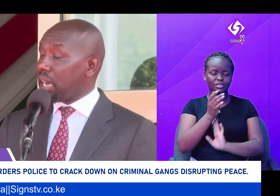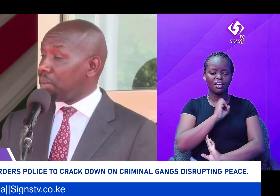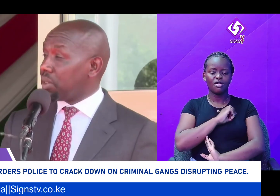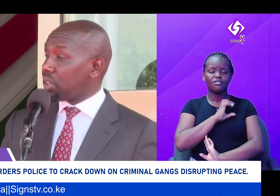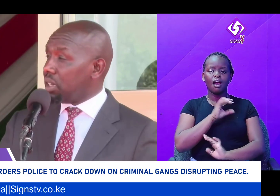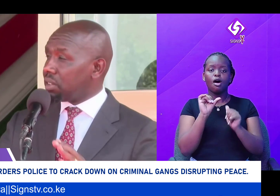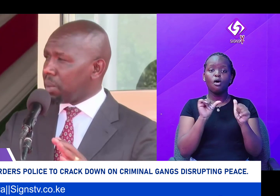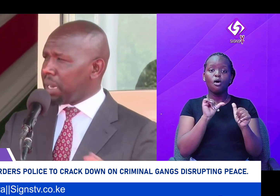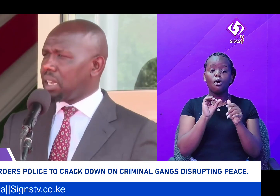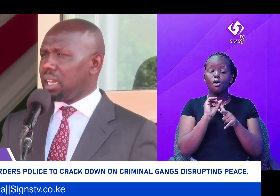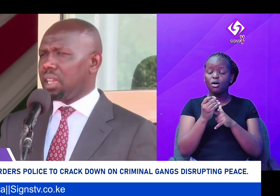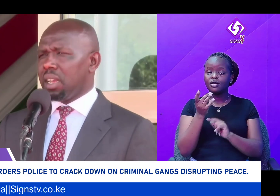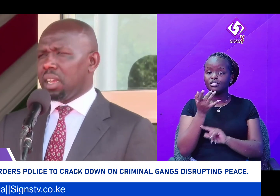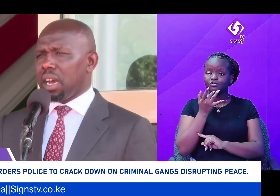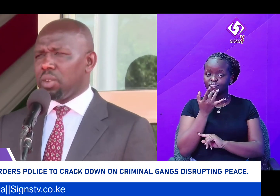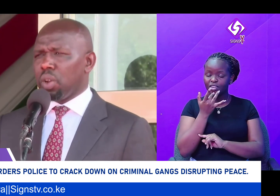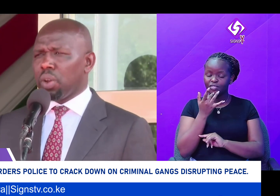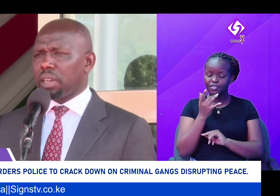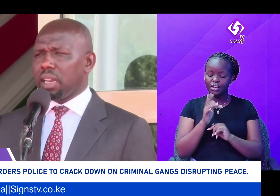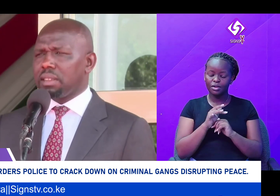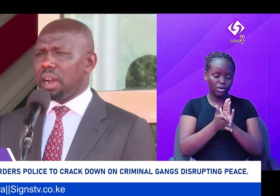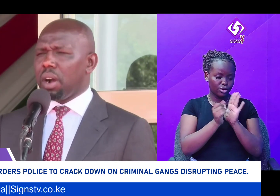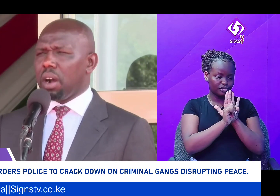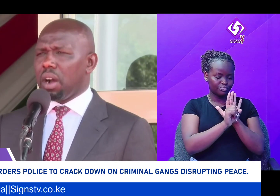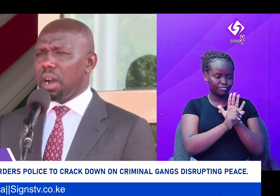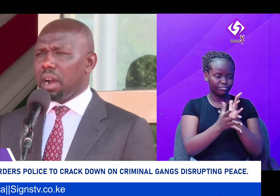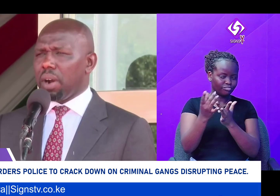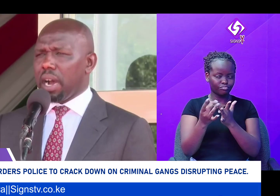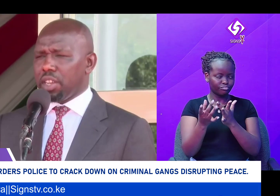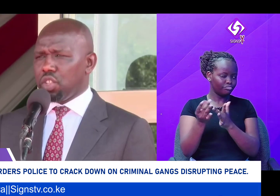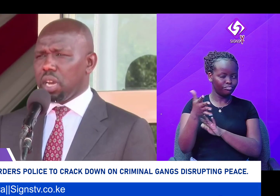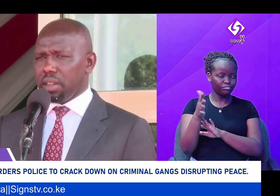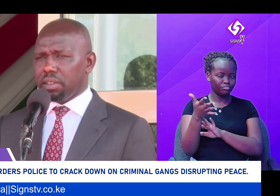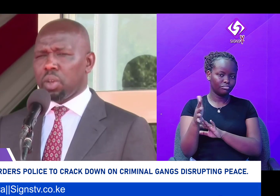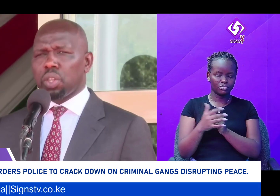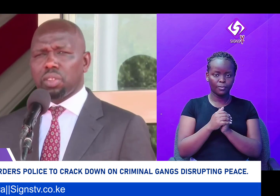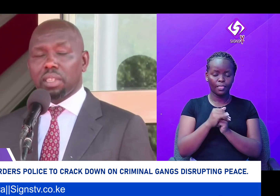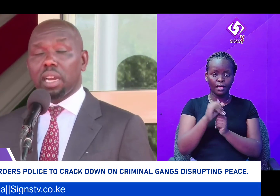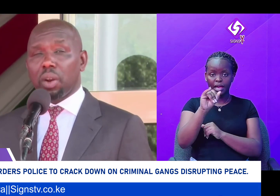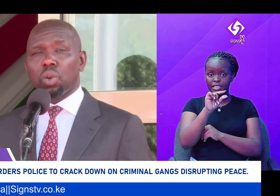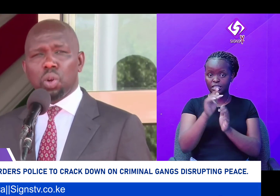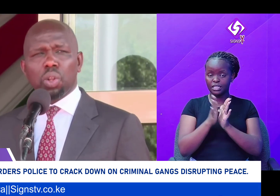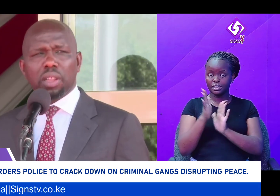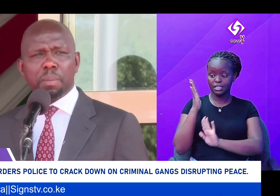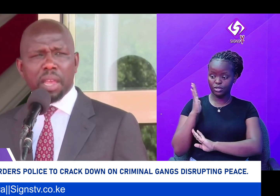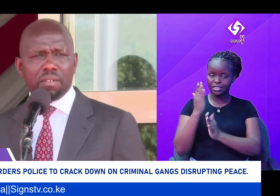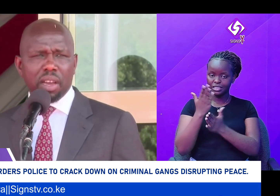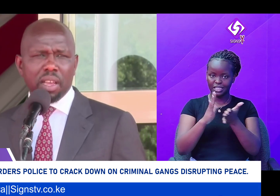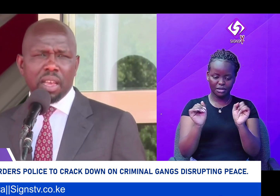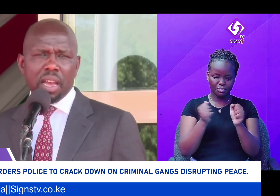done indiscriminately. And you know, Your Excellency, our IG and the security sector cannot condone that behavior. And